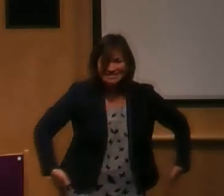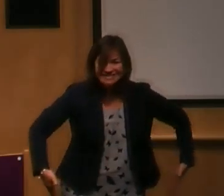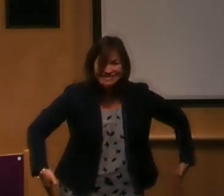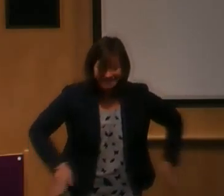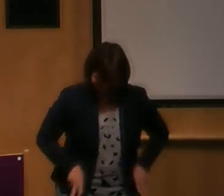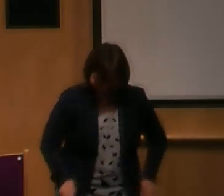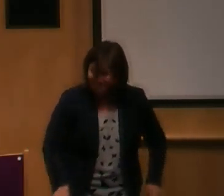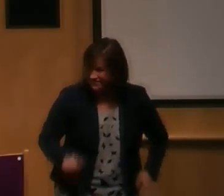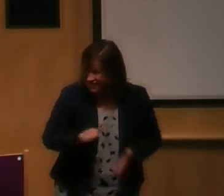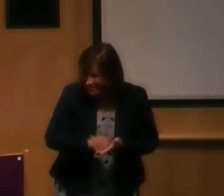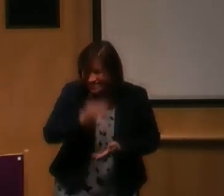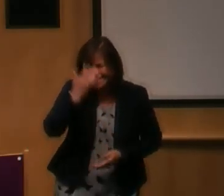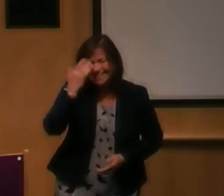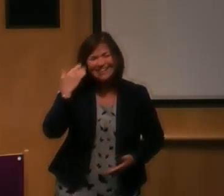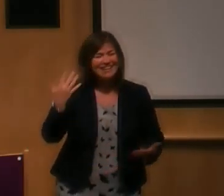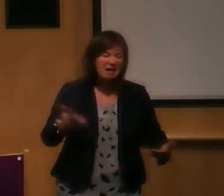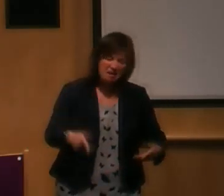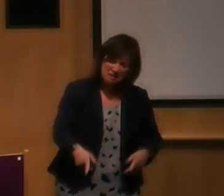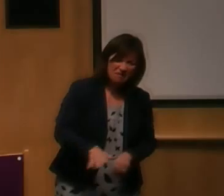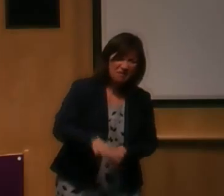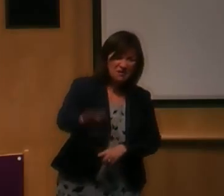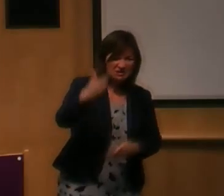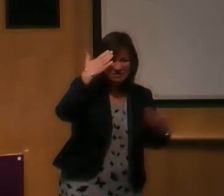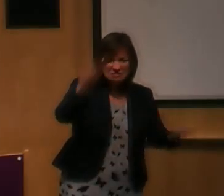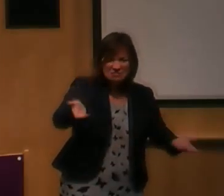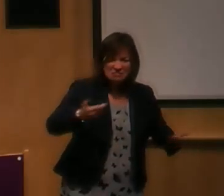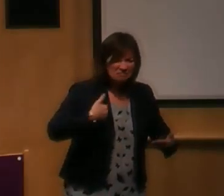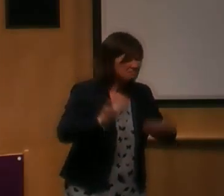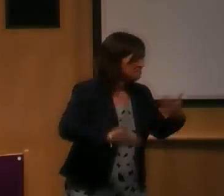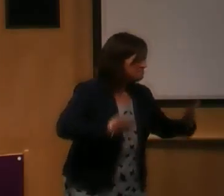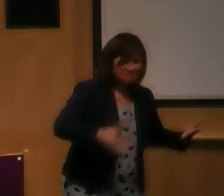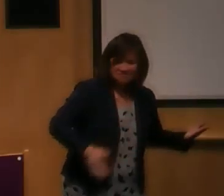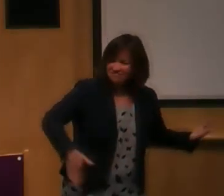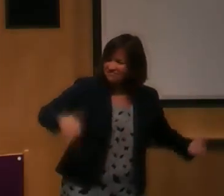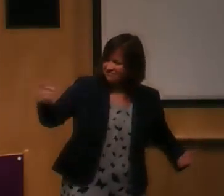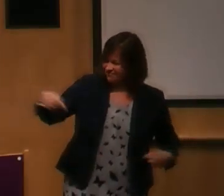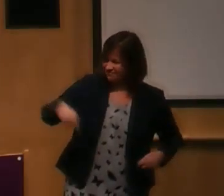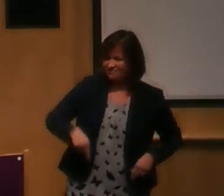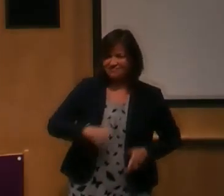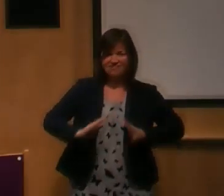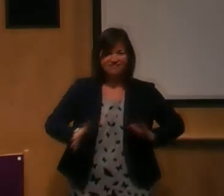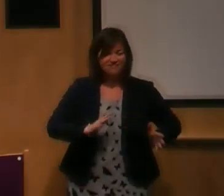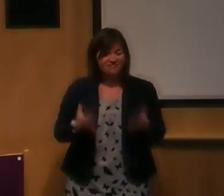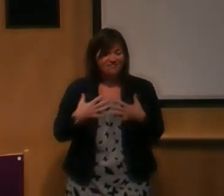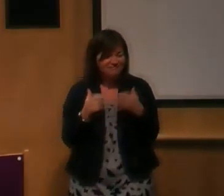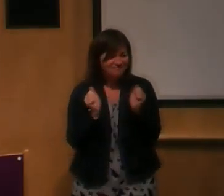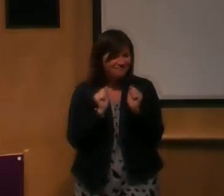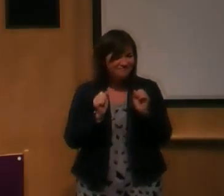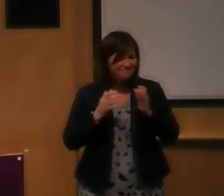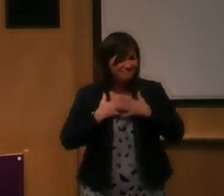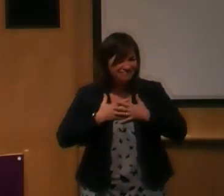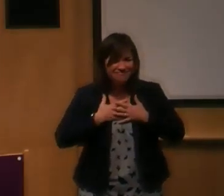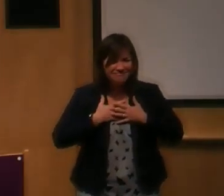of European culture. I've known Thomas since he was a little boy, and it's amazing to see him on stage now. I just feel